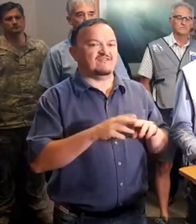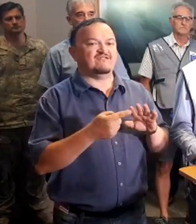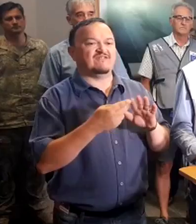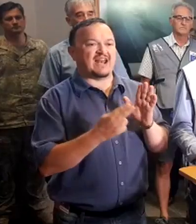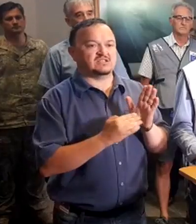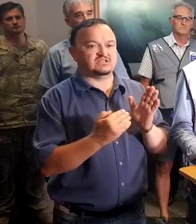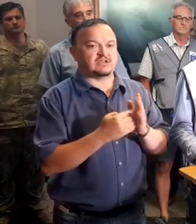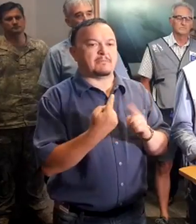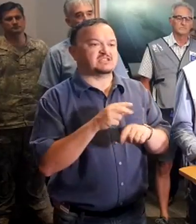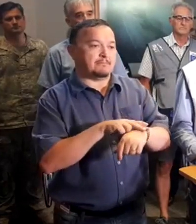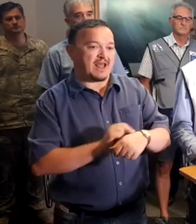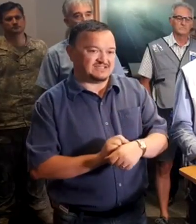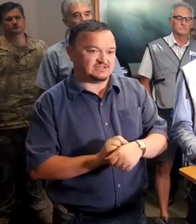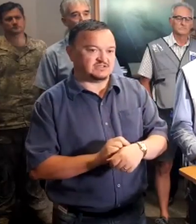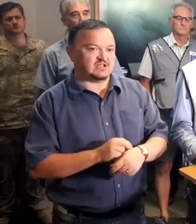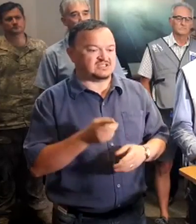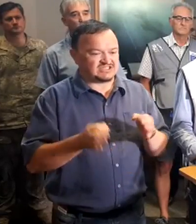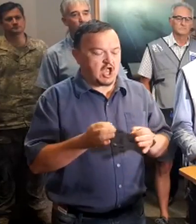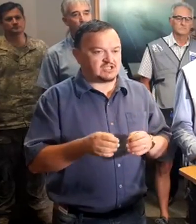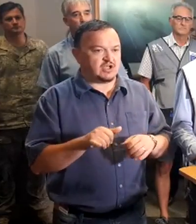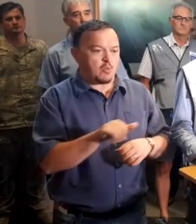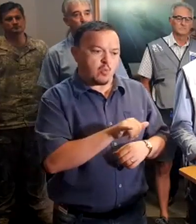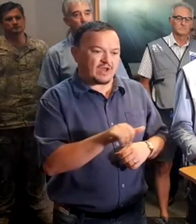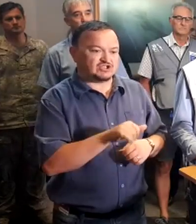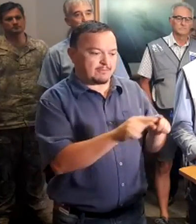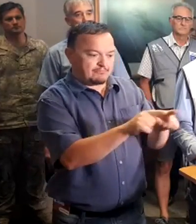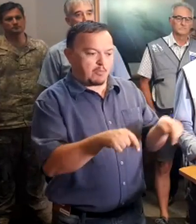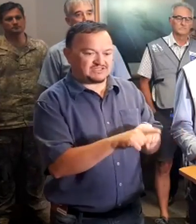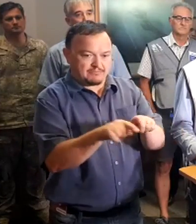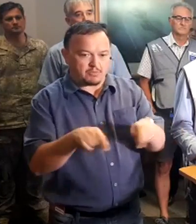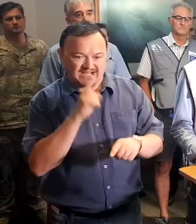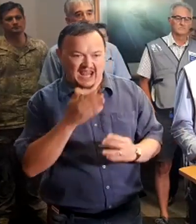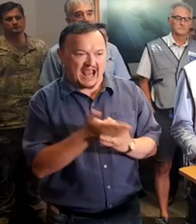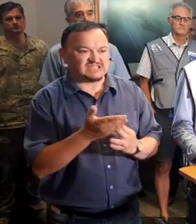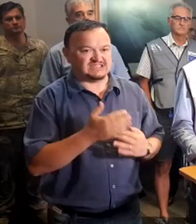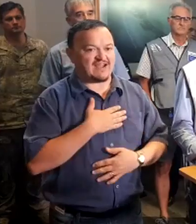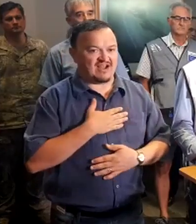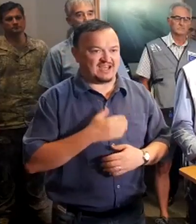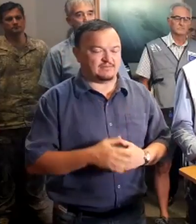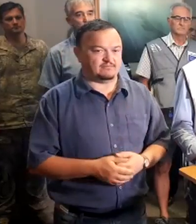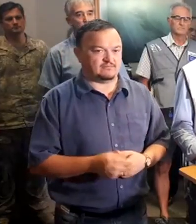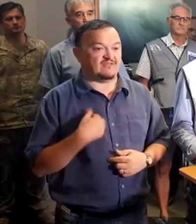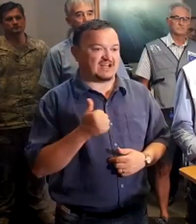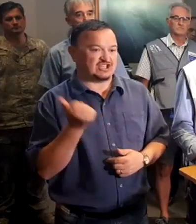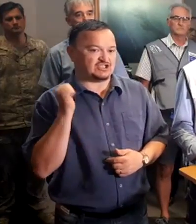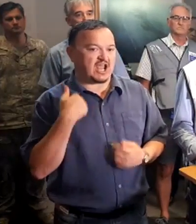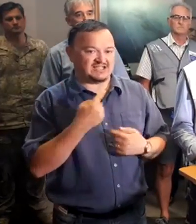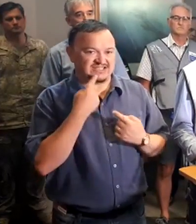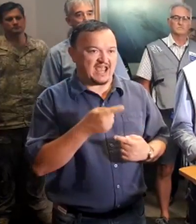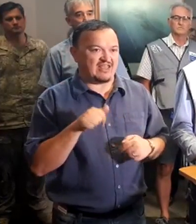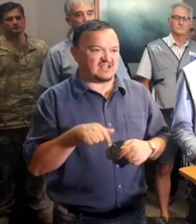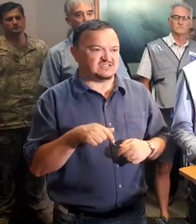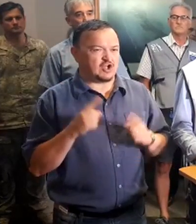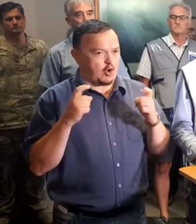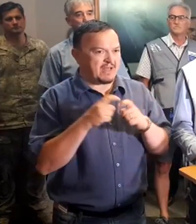decisions on which properties can be safely accessed. As we said yesterday, this is a very complex task with about